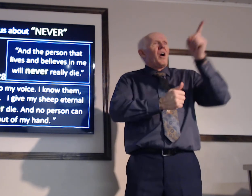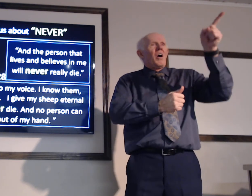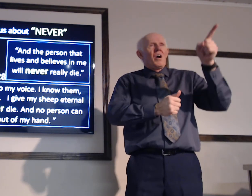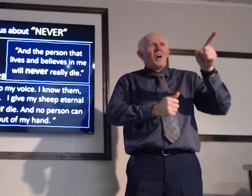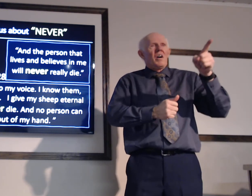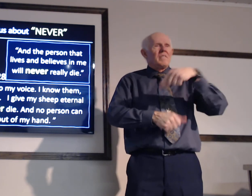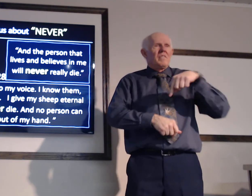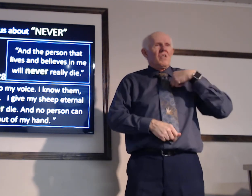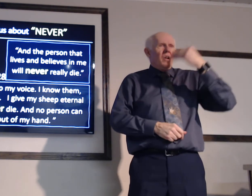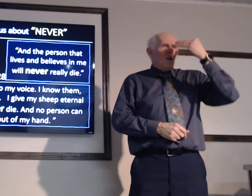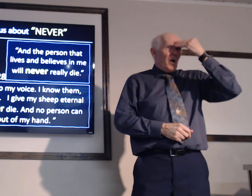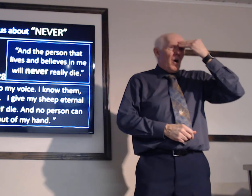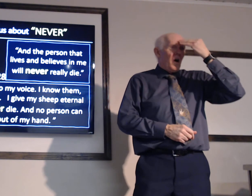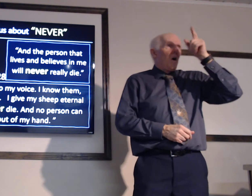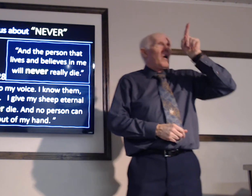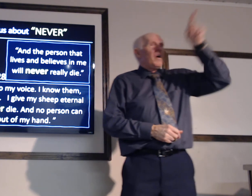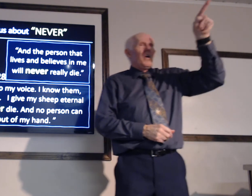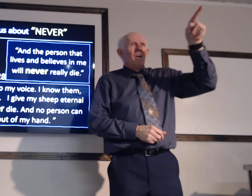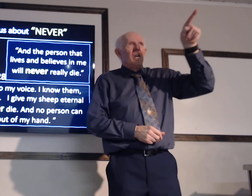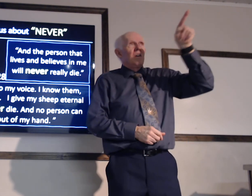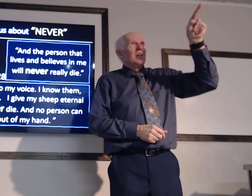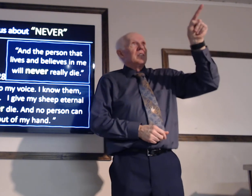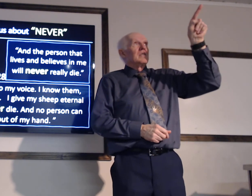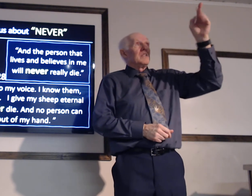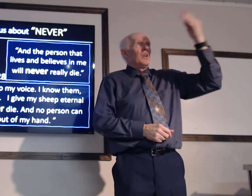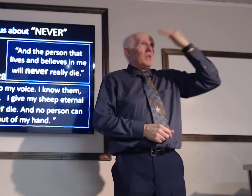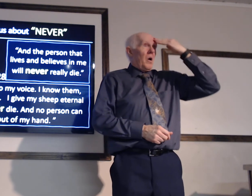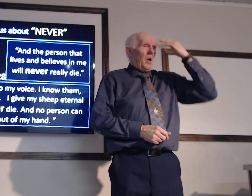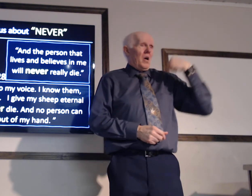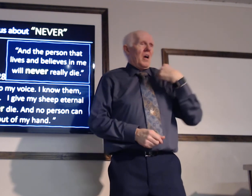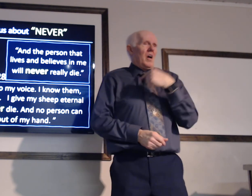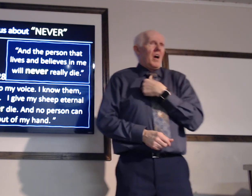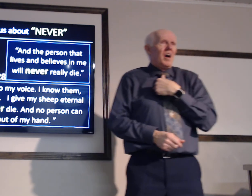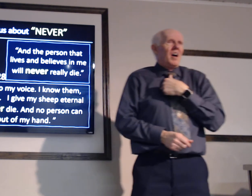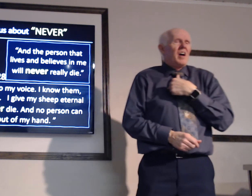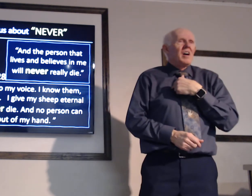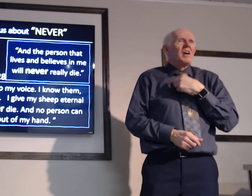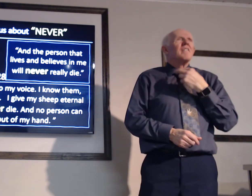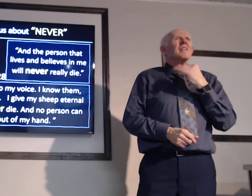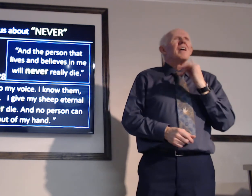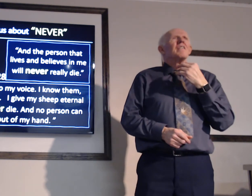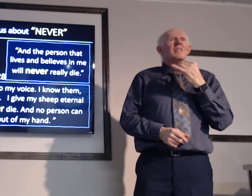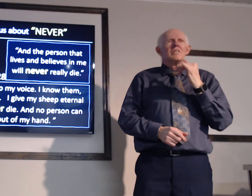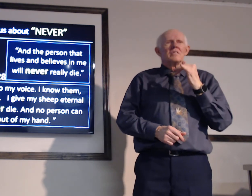We follow him. We know him. He knows us.